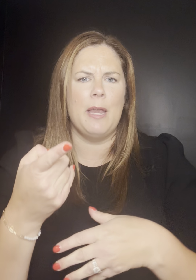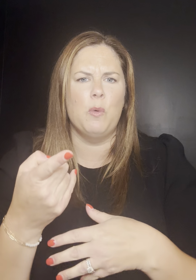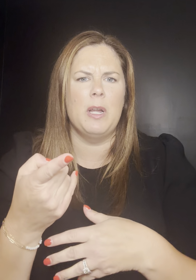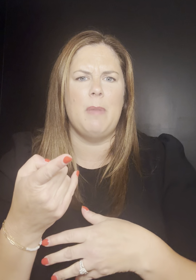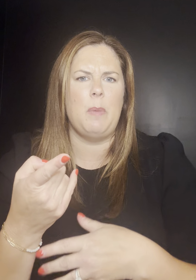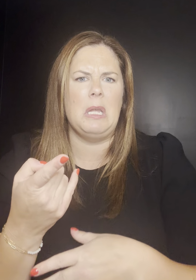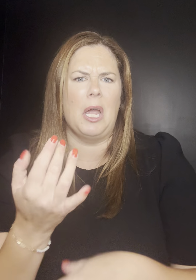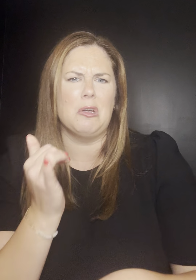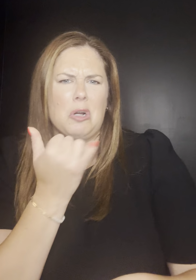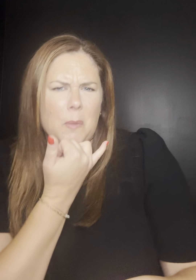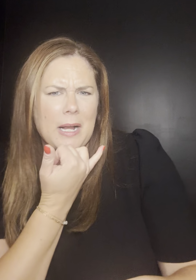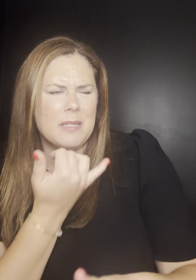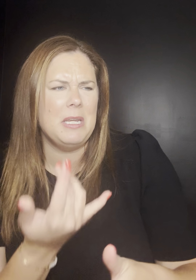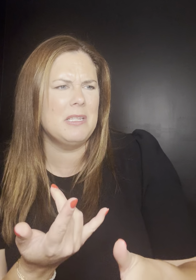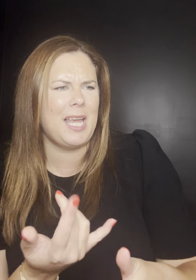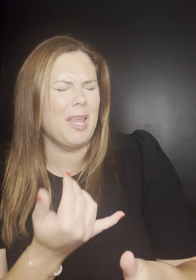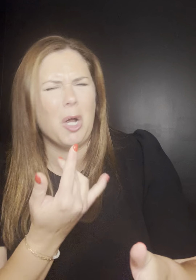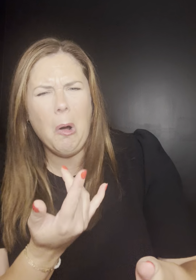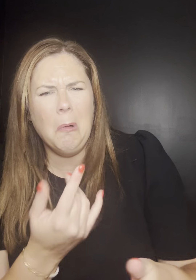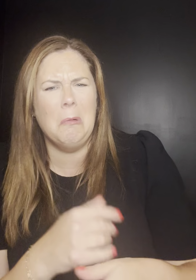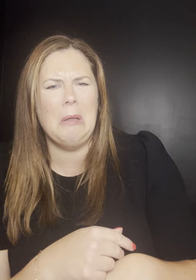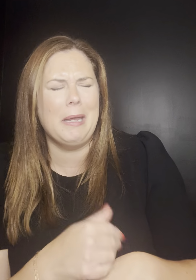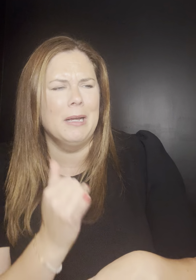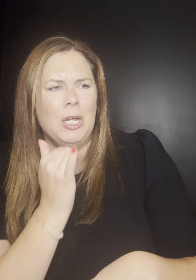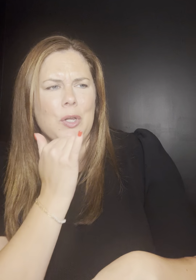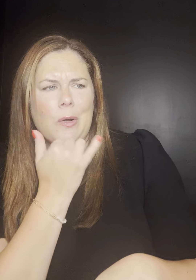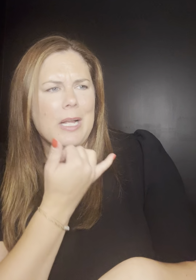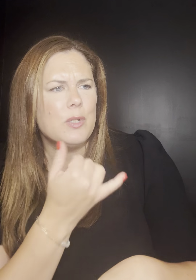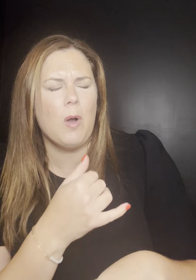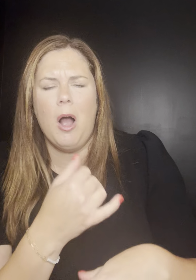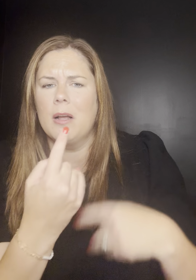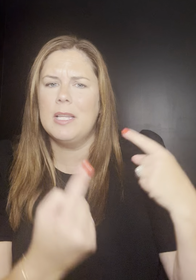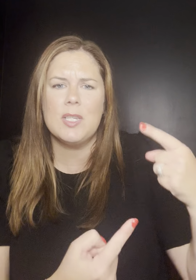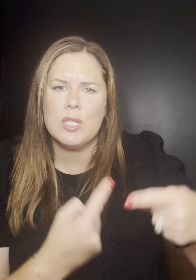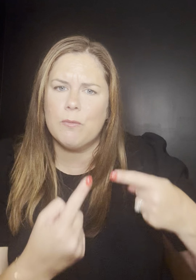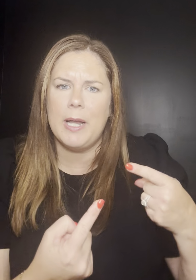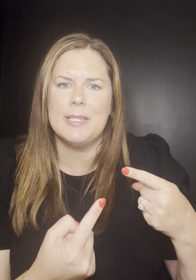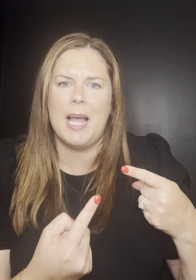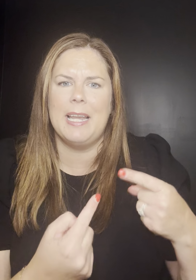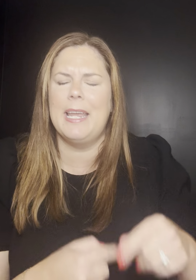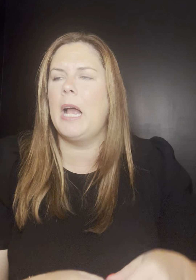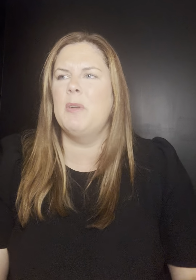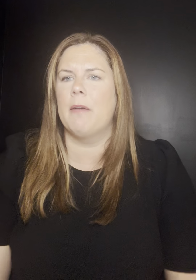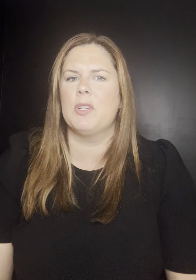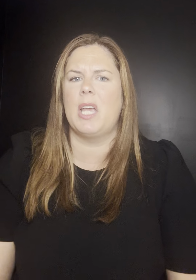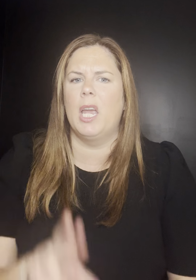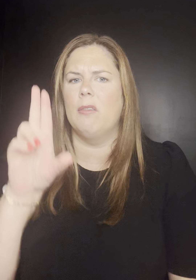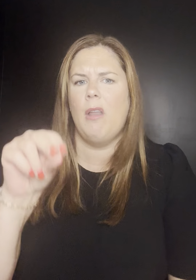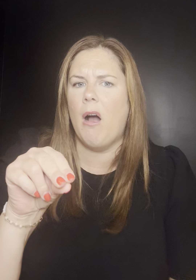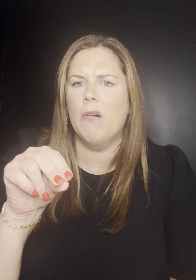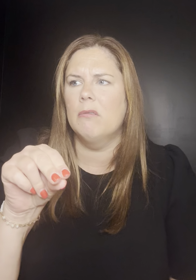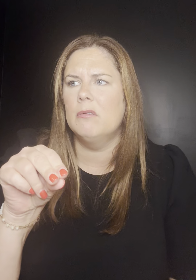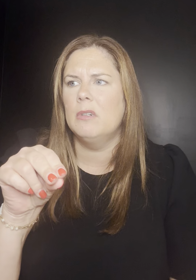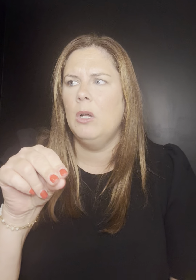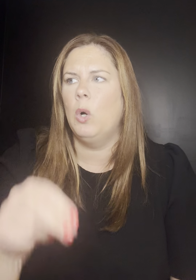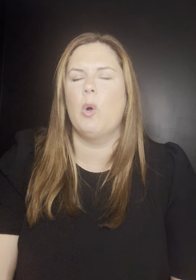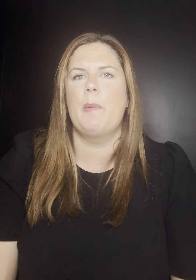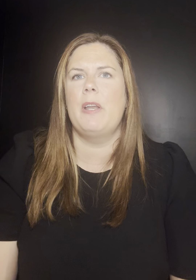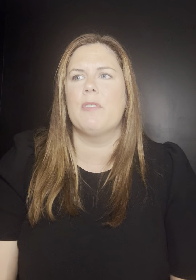would maybe like correct me and say like, oh, like, that's wrong. This is the right sign. And I would never say no. Or I would never